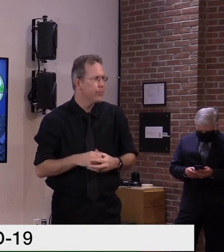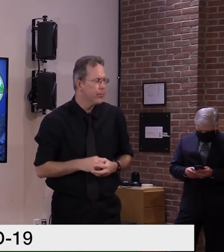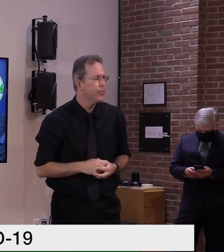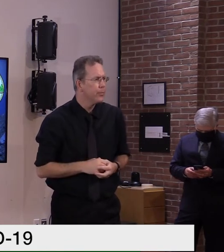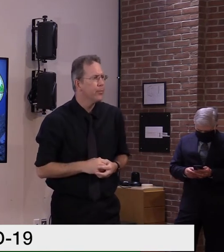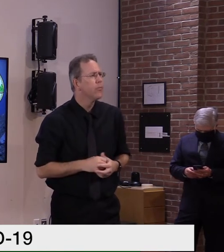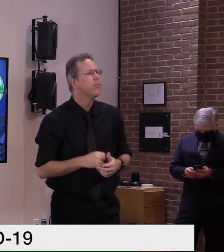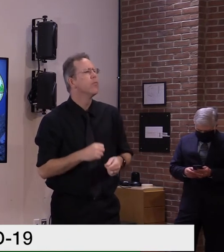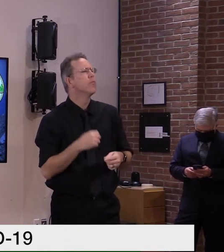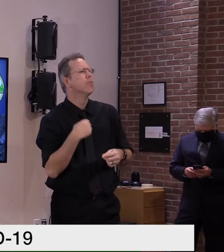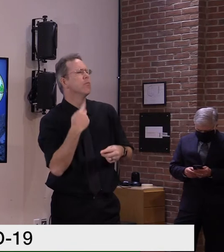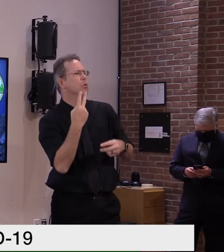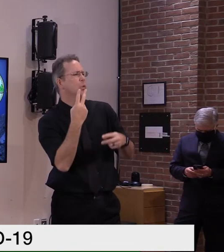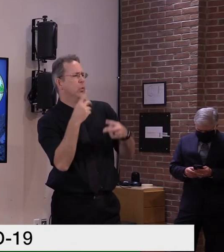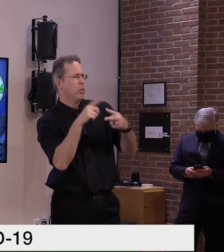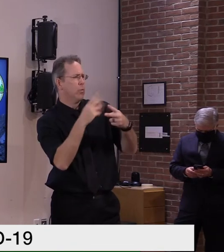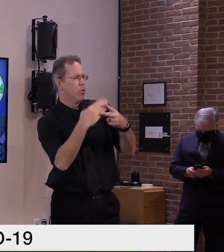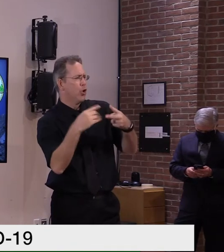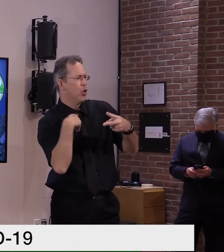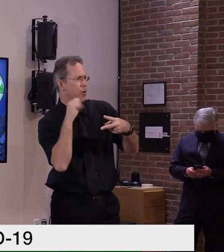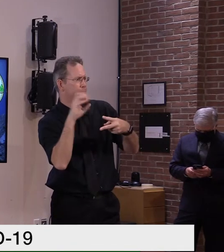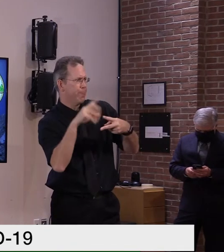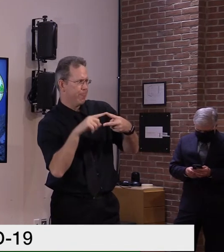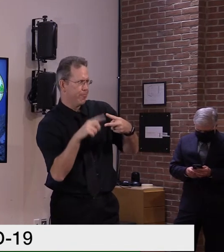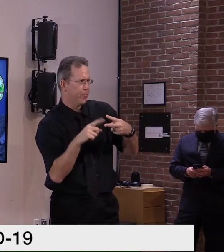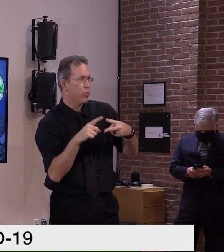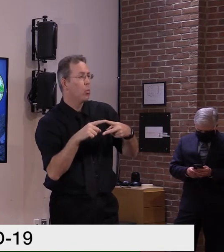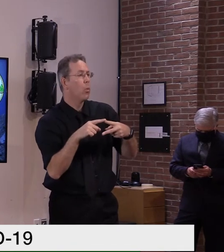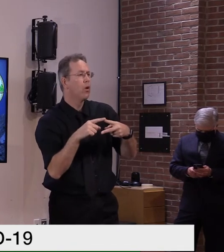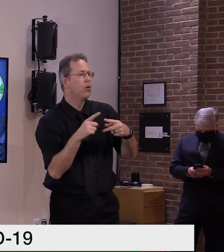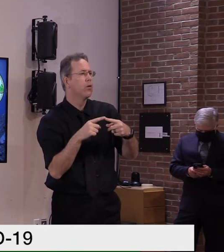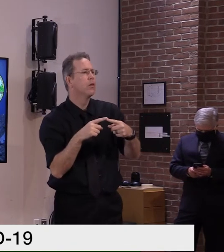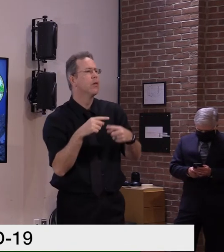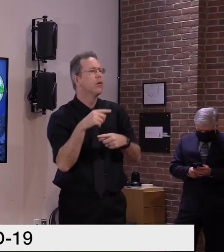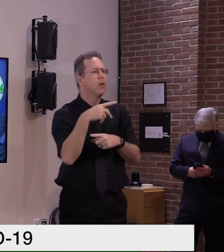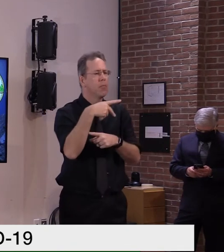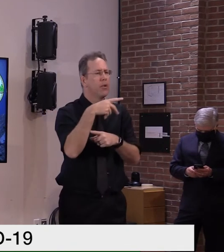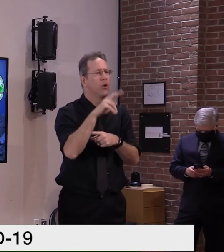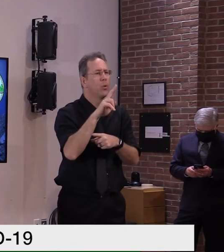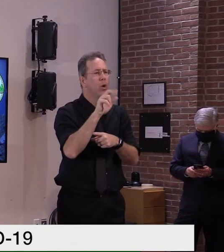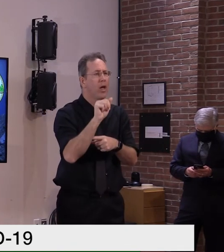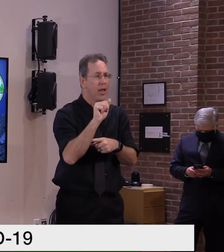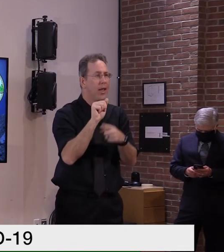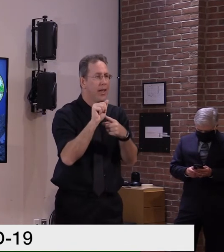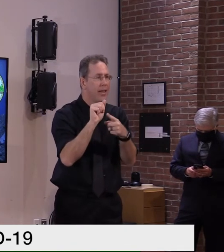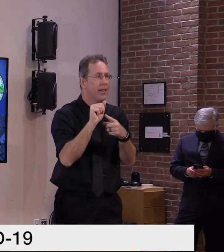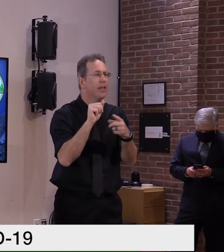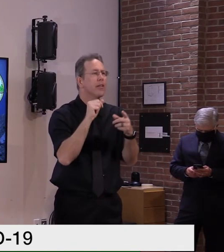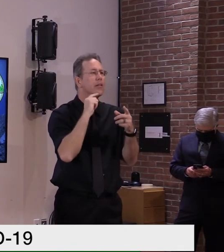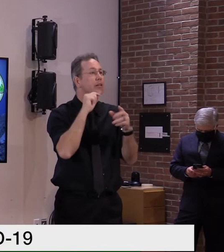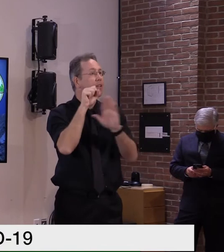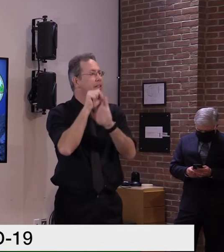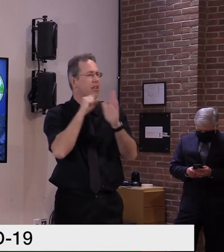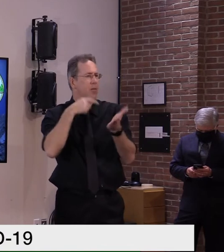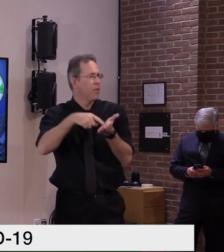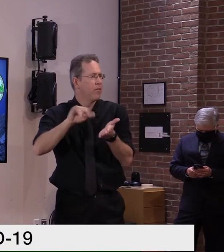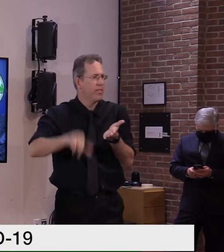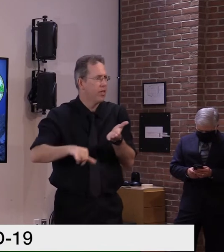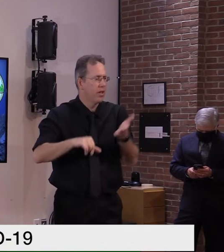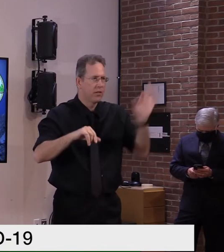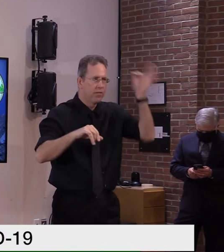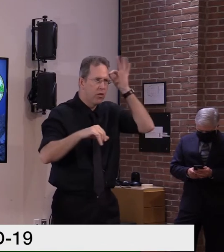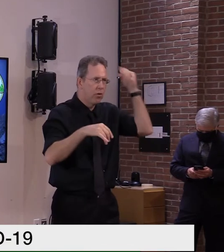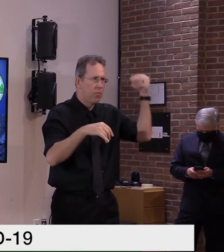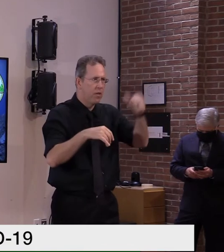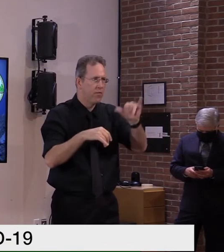underpaying benefits. A lot of that, what we're hearing from states is that individuals were getting the